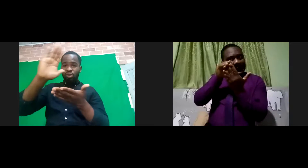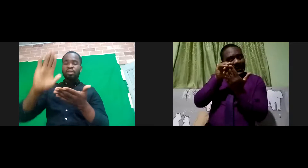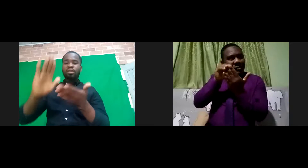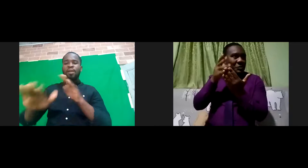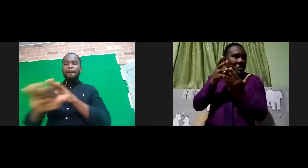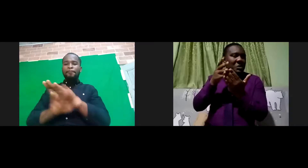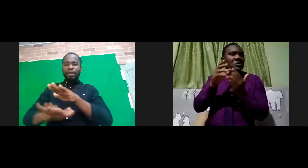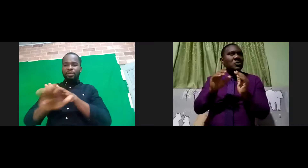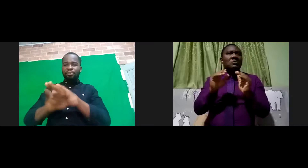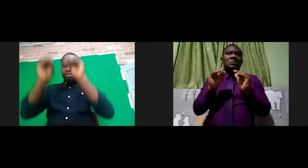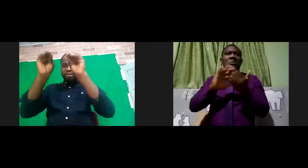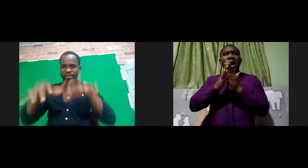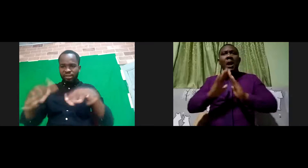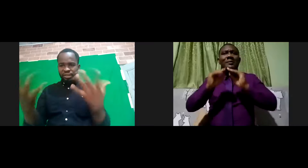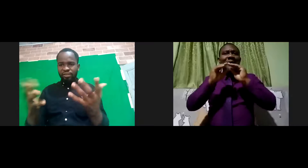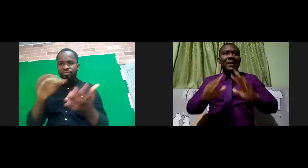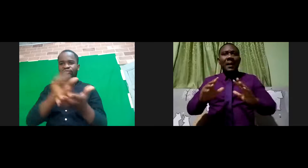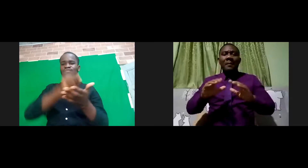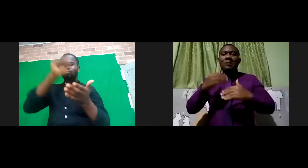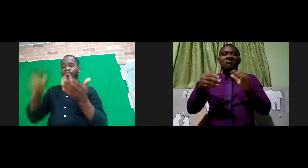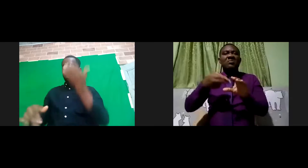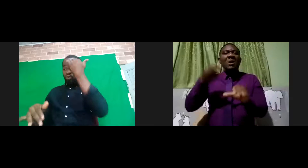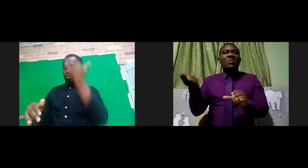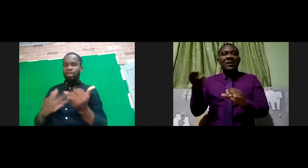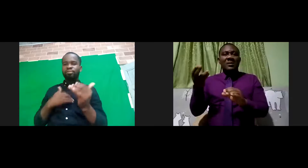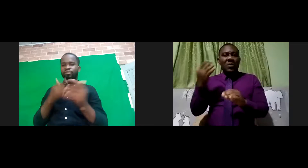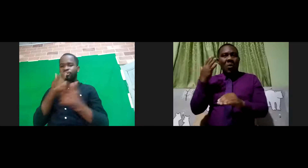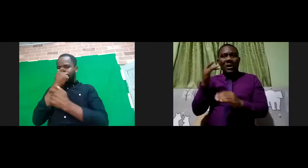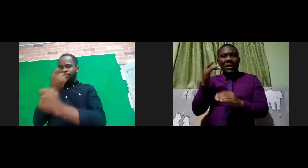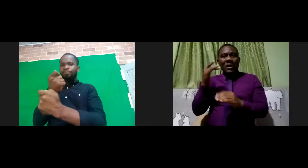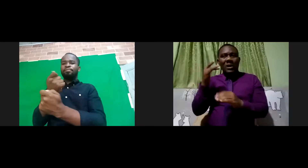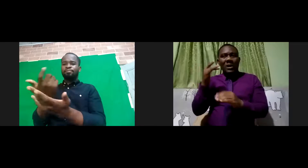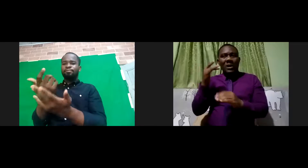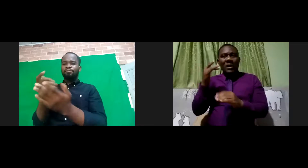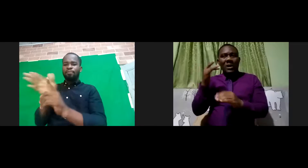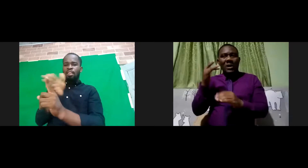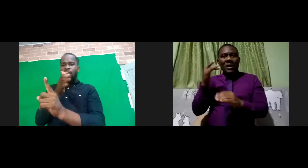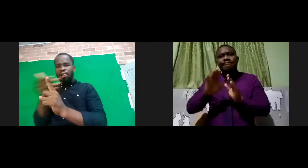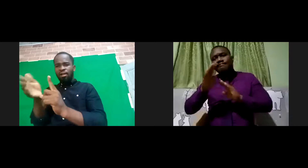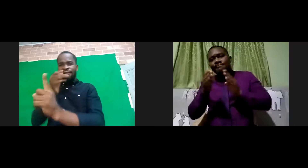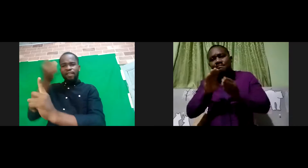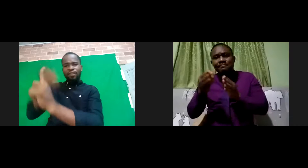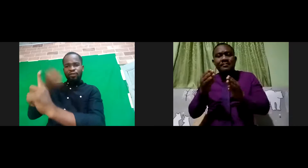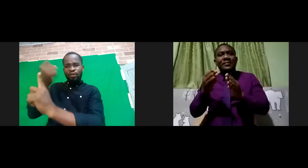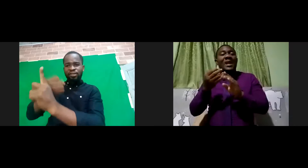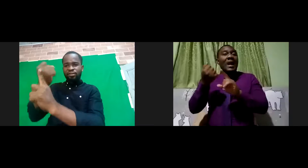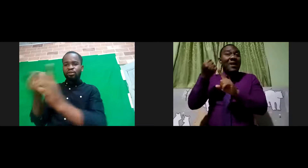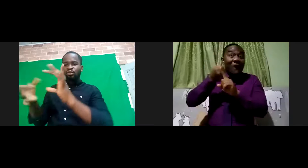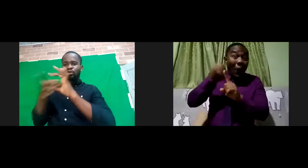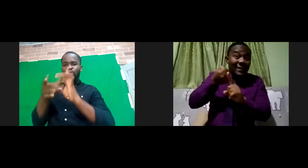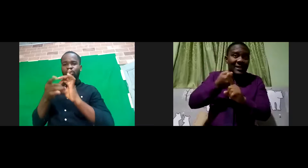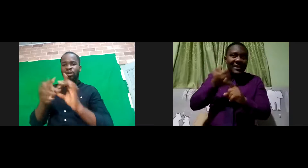education, but dropped due to his interest in lobbying and advocacy. So he joined the